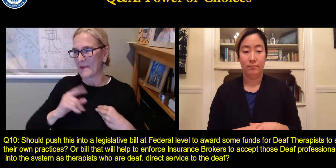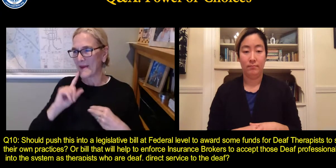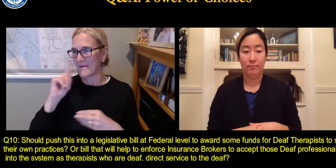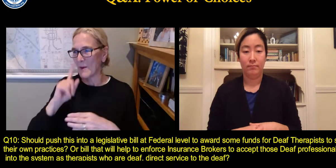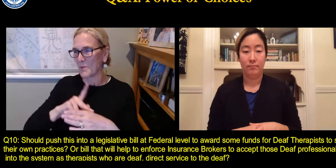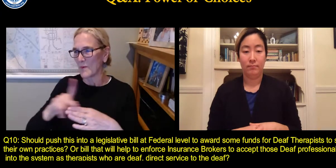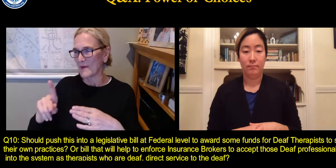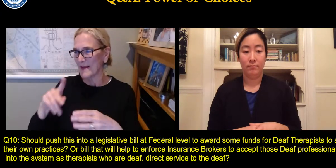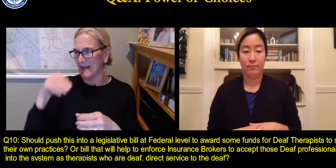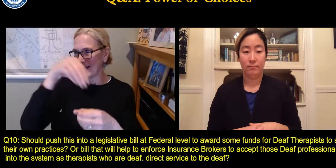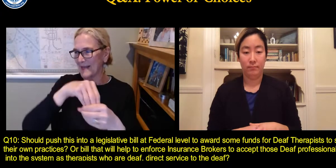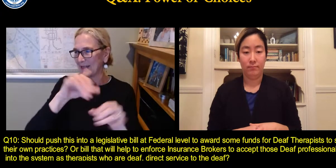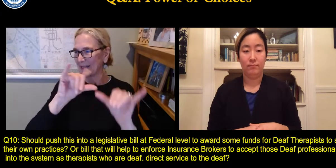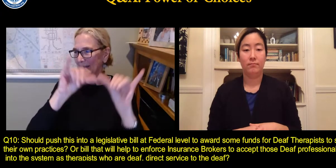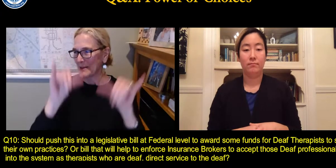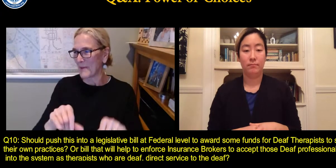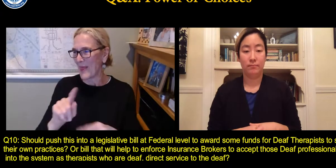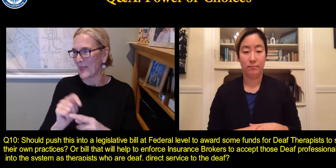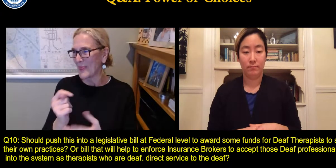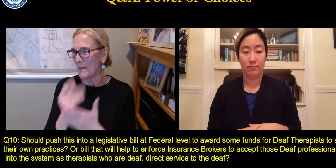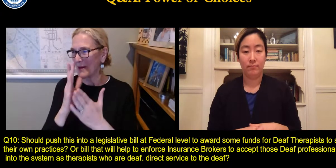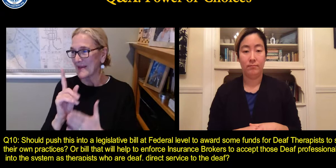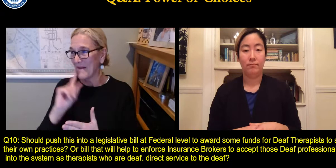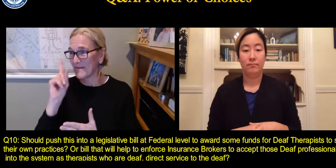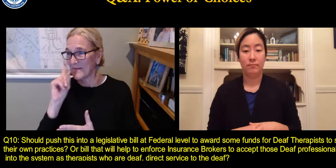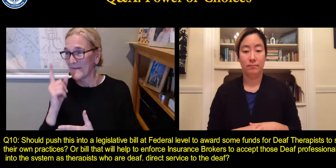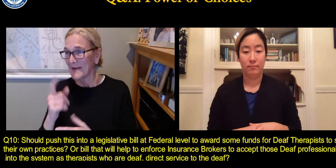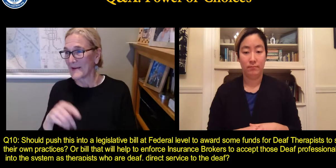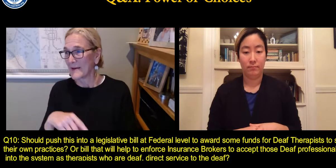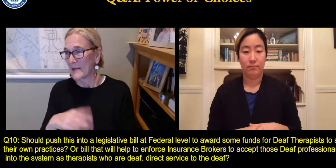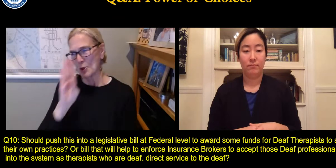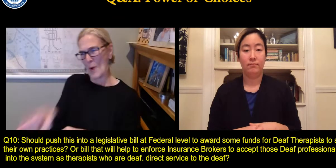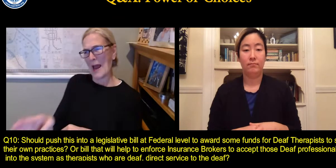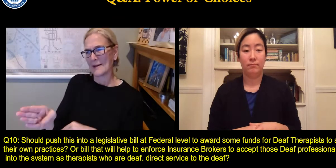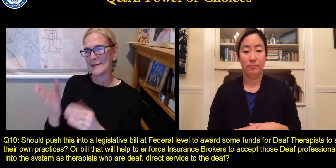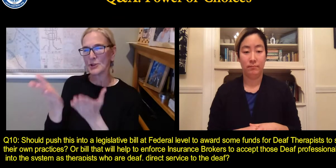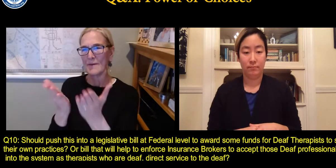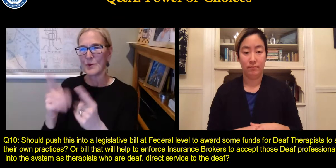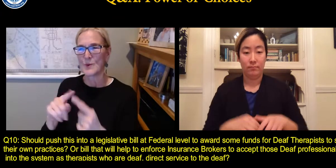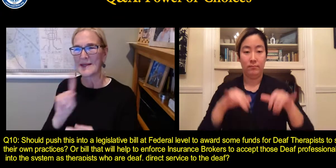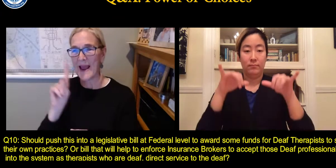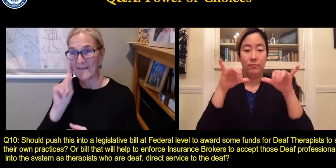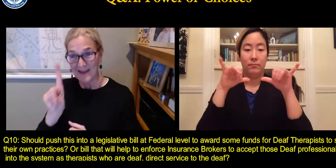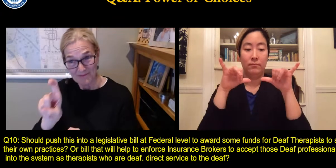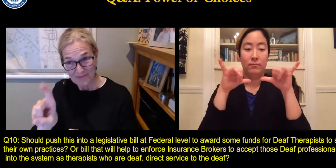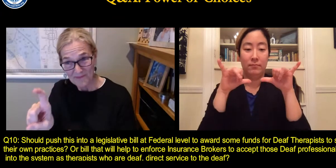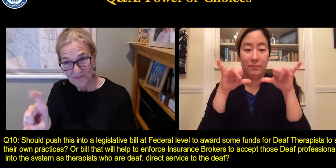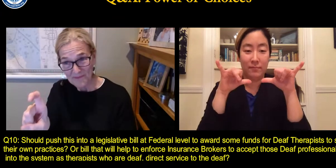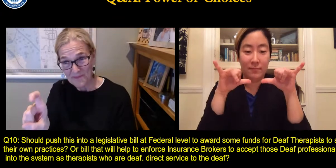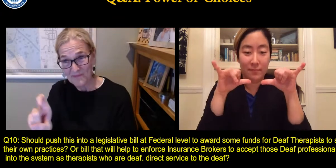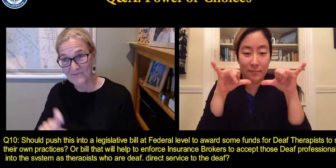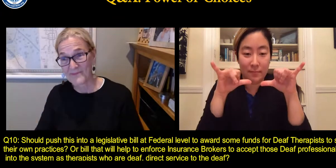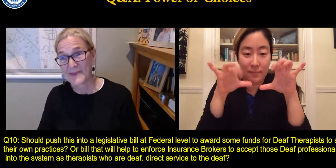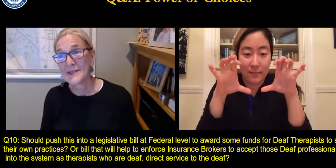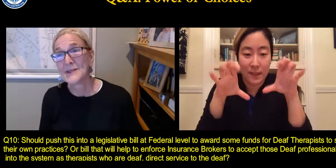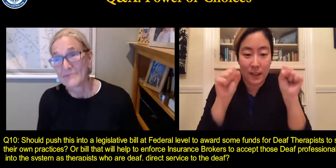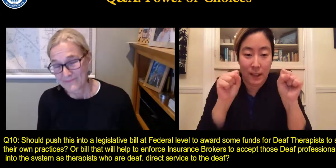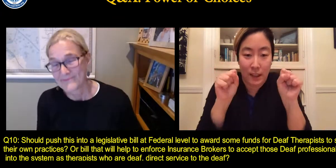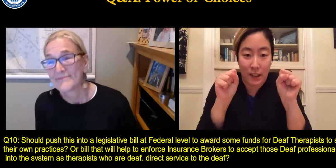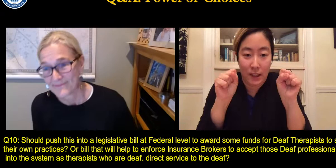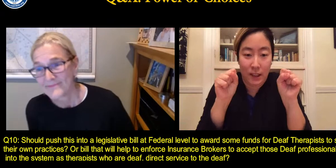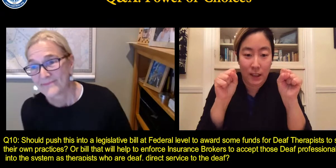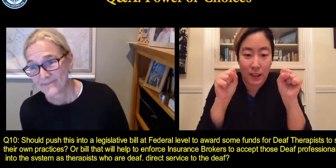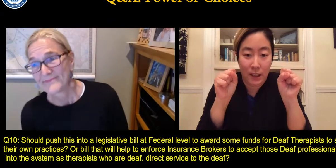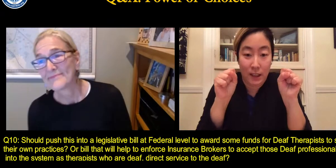or perhaps a bill that will help insurance companies, that will help enforce insurance companies to accept deaf professionals into their systems